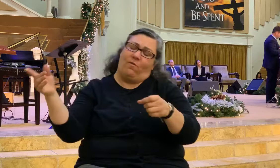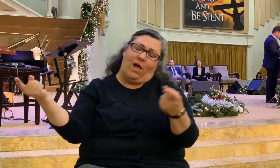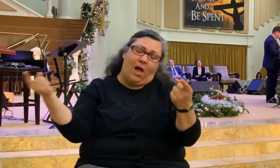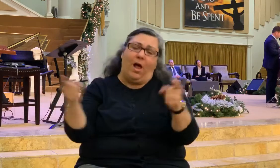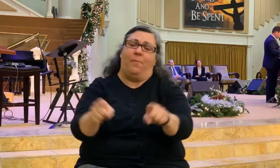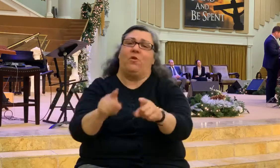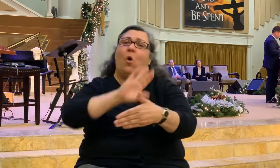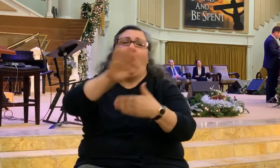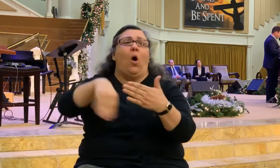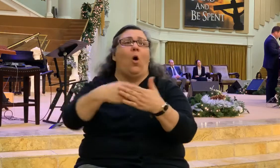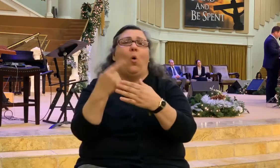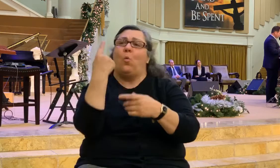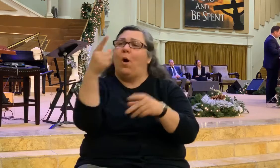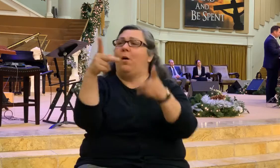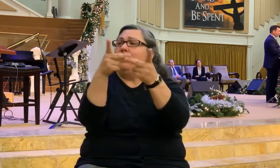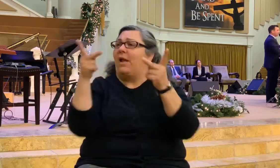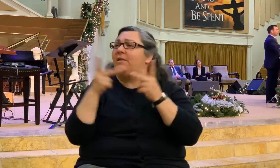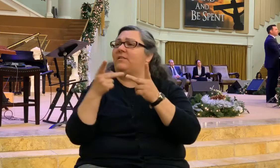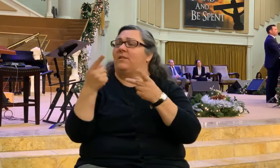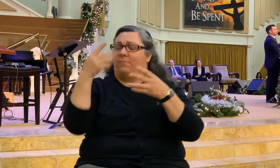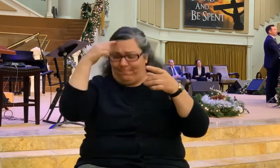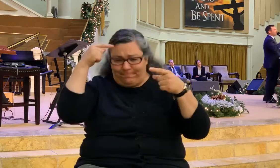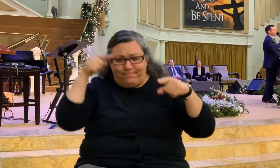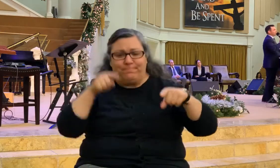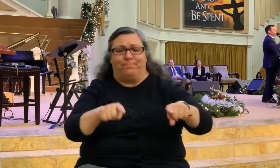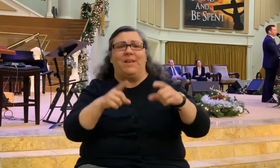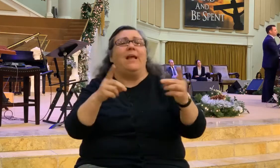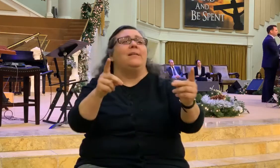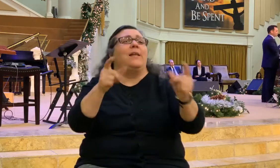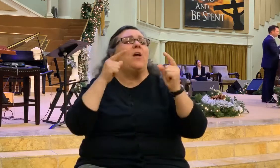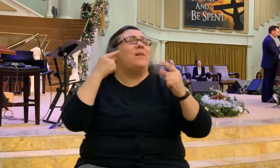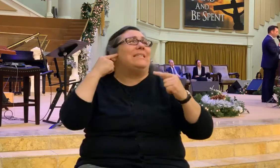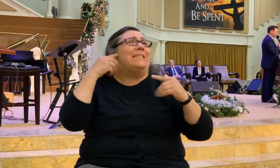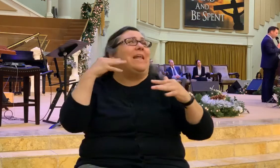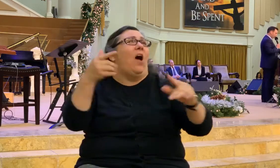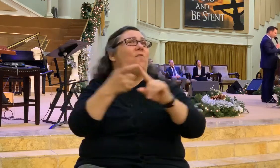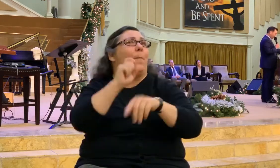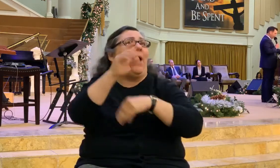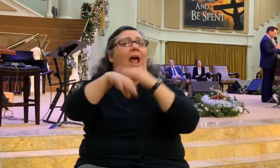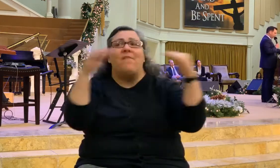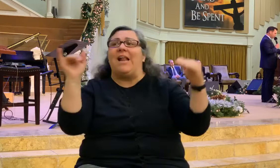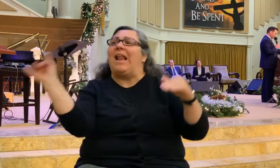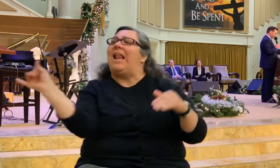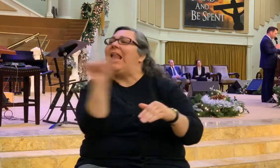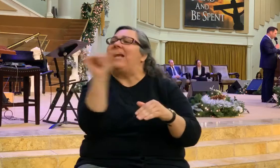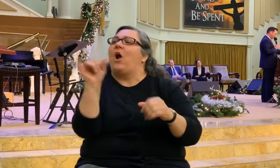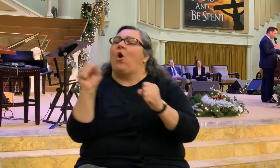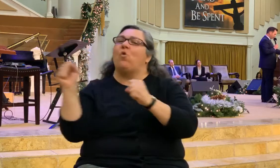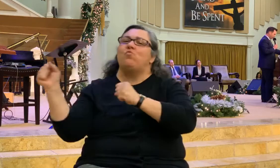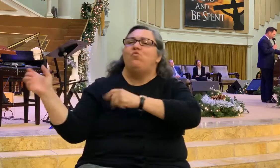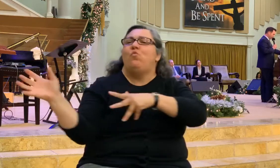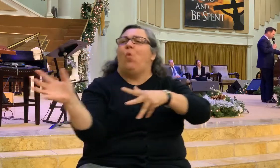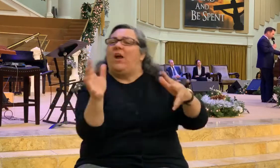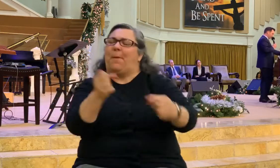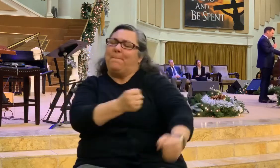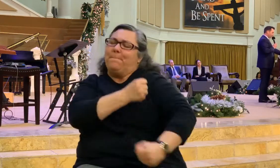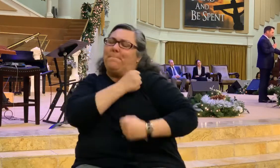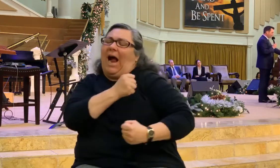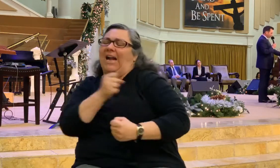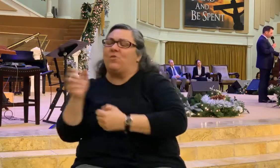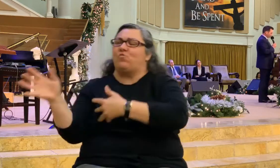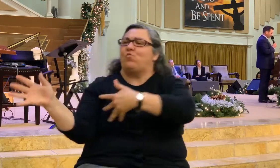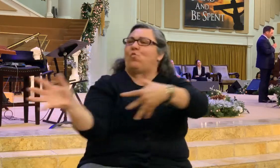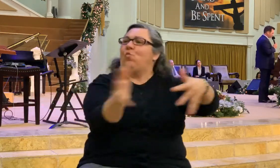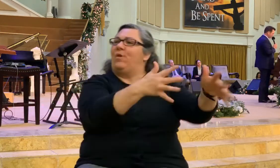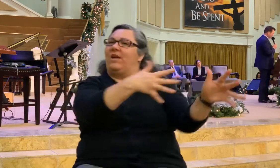one place in one accord. And suddenly there came a sound from heaven as of a rushing mighty wind. And it filled